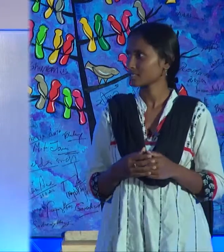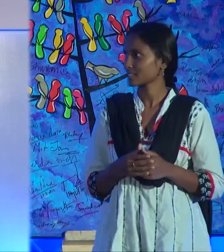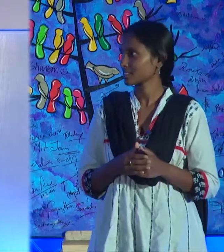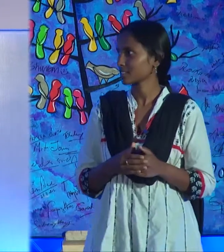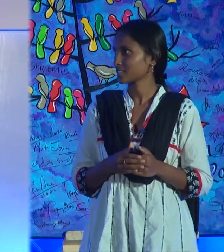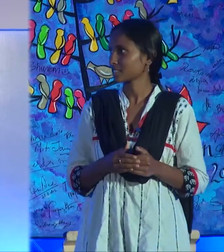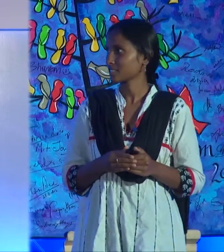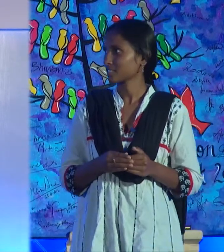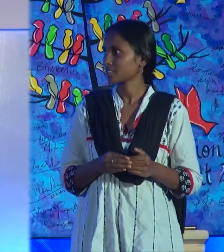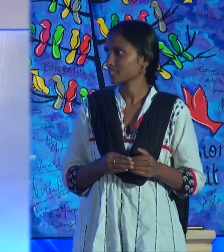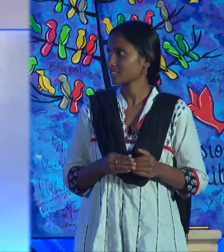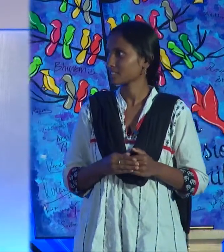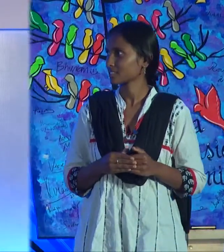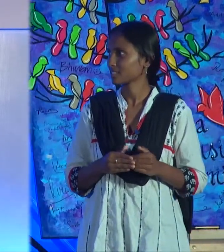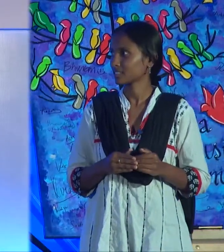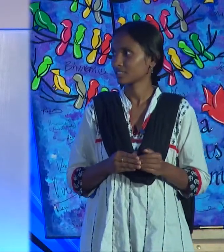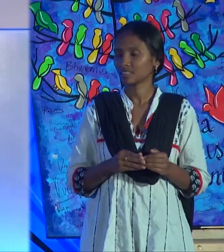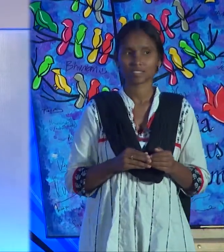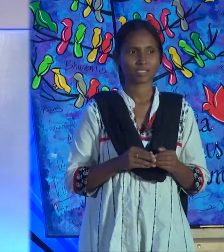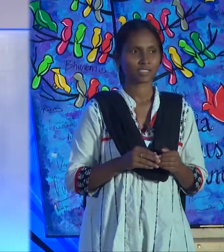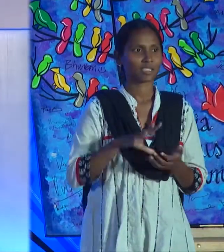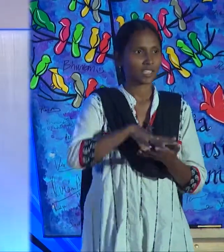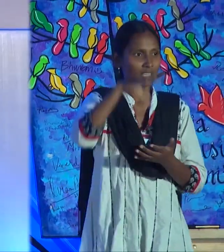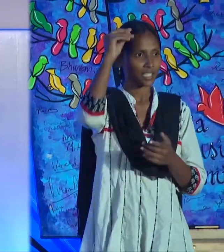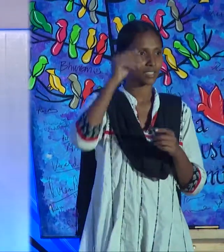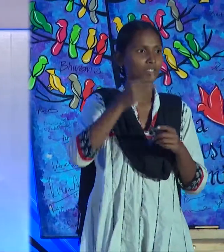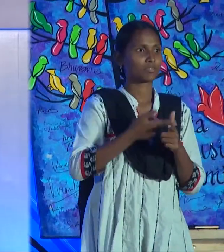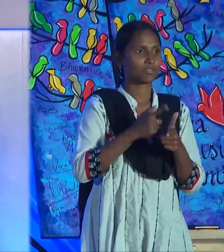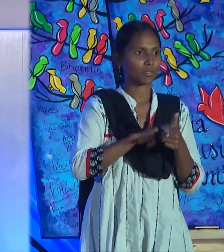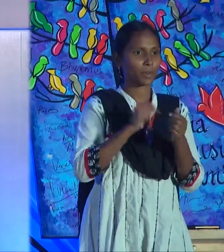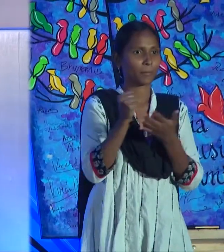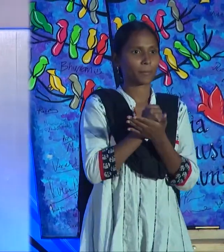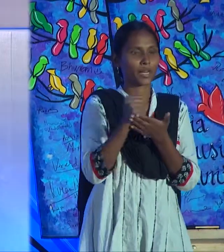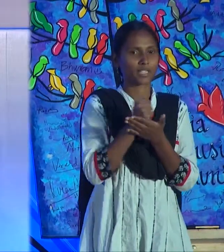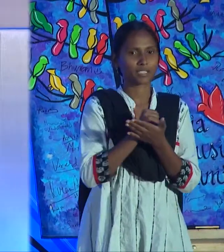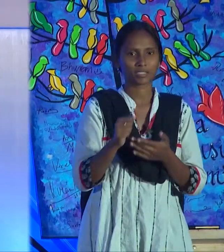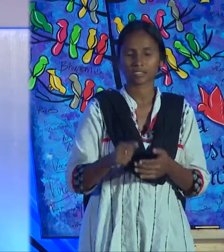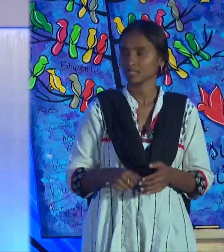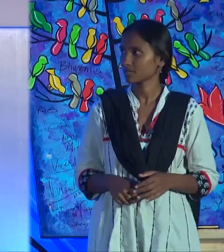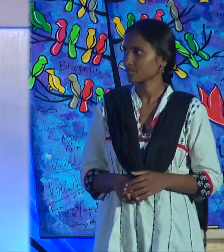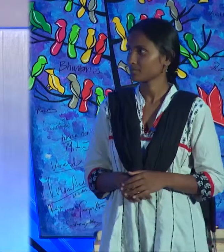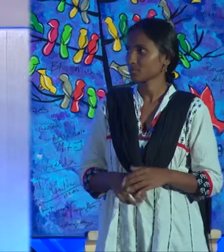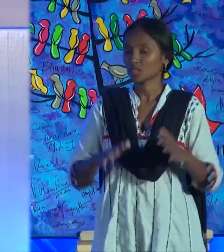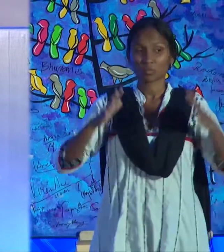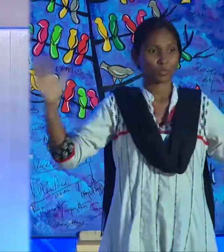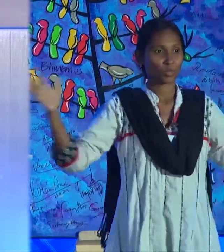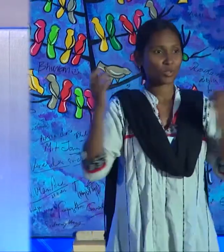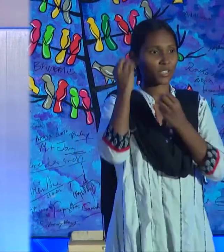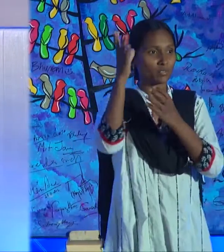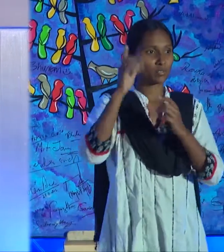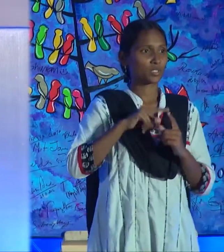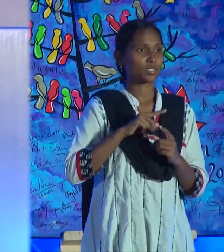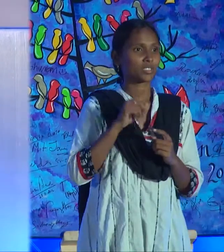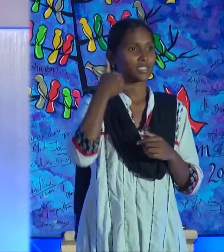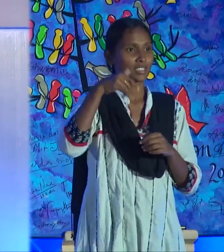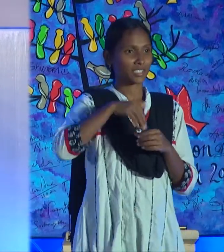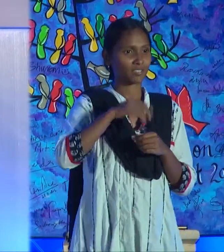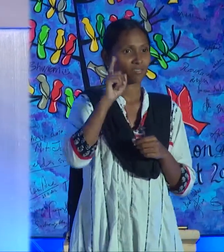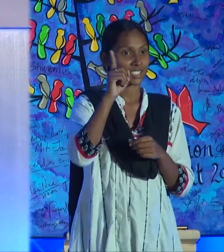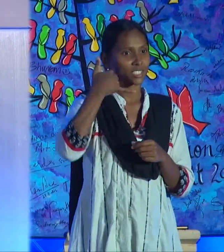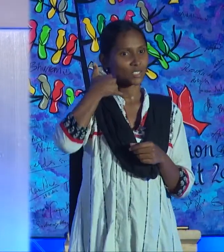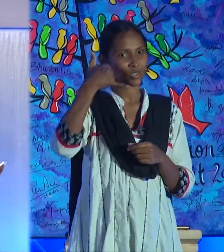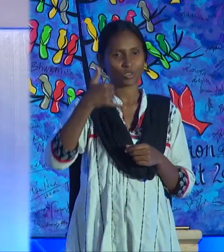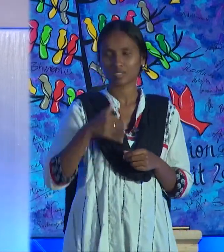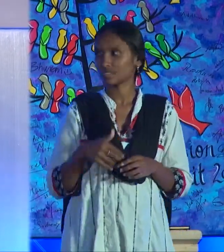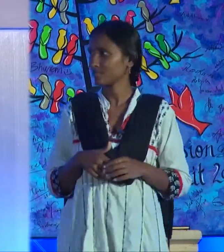I'll be successful. Learn from practice, yeah. That was too much information for me on the very first call. I said, okay,